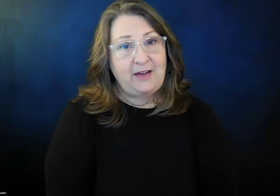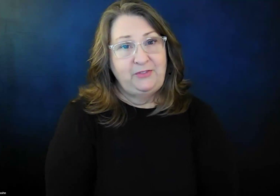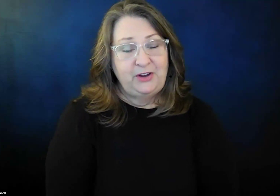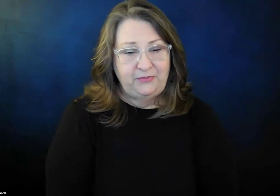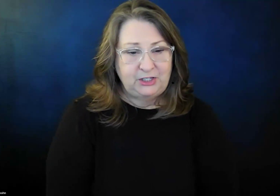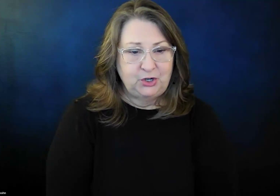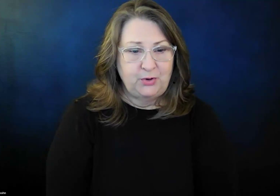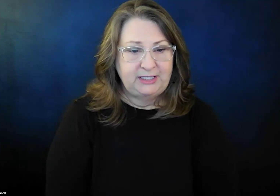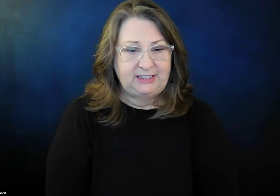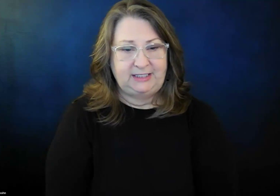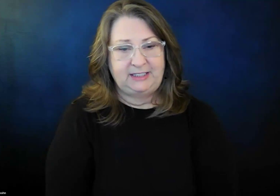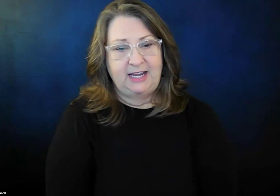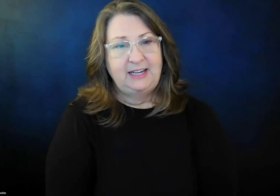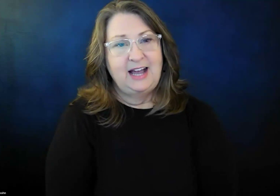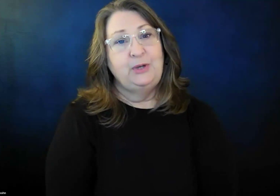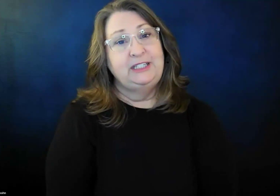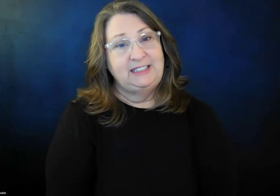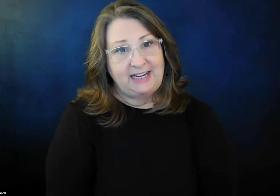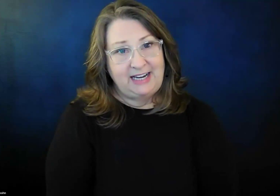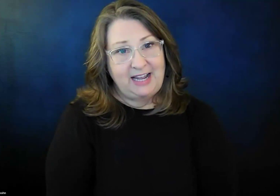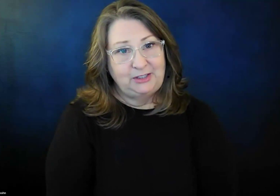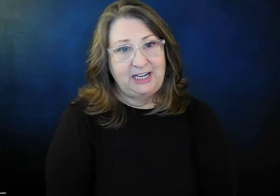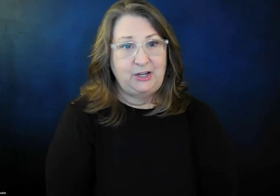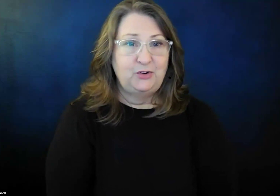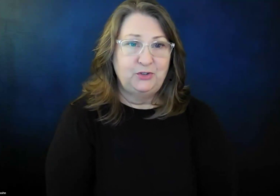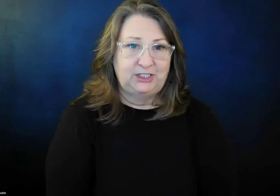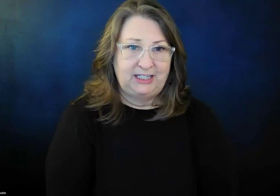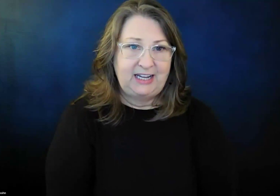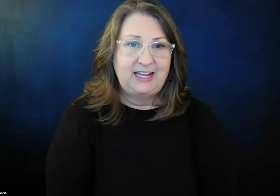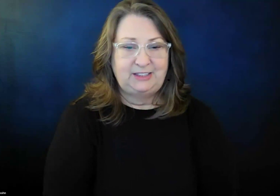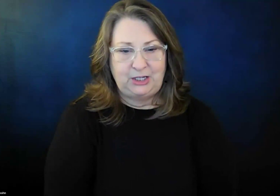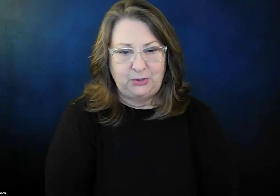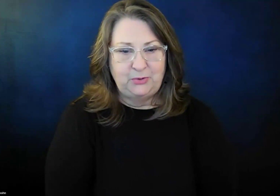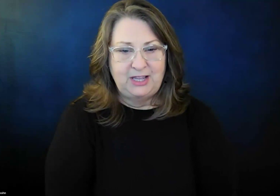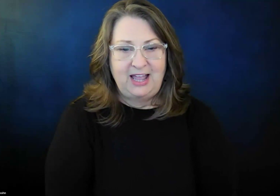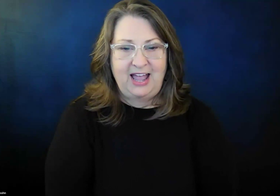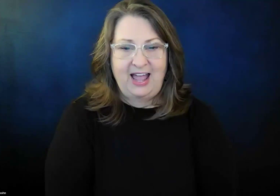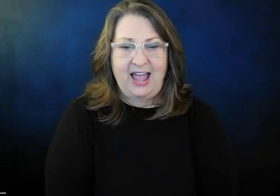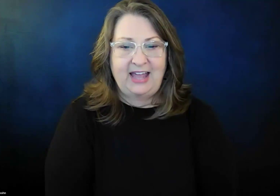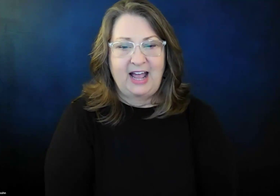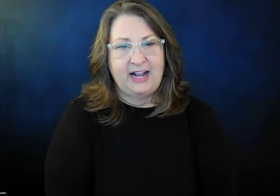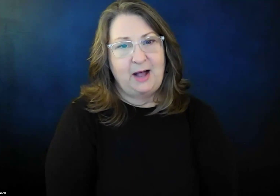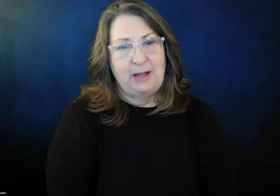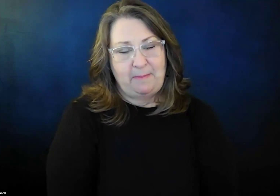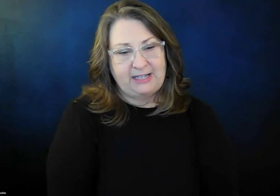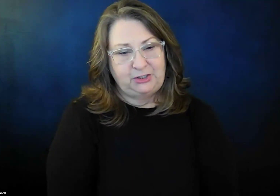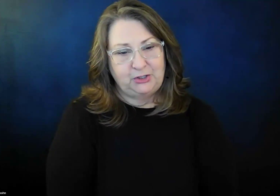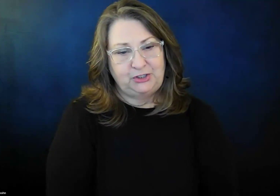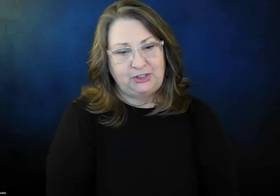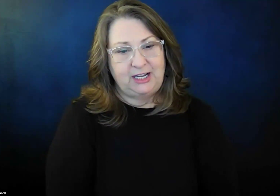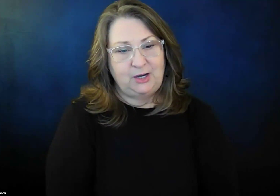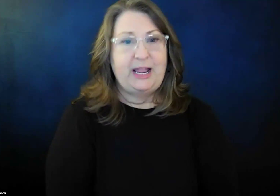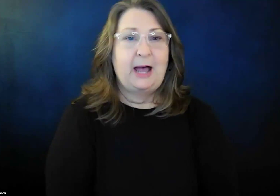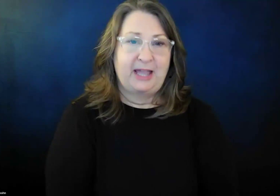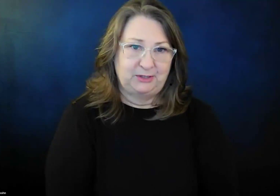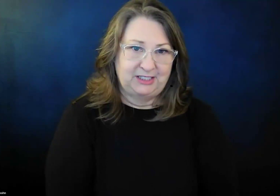So after I finished going to CSUN, I went to San Diego State University, SDU, and I got my